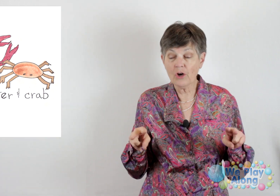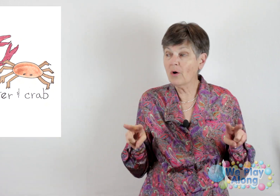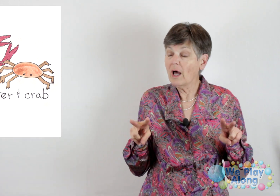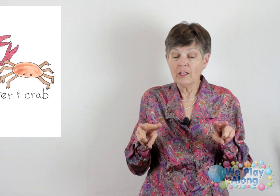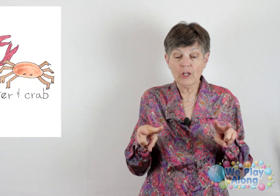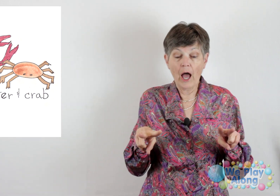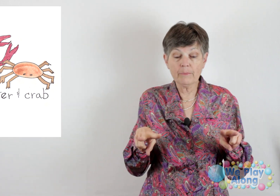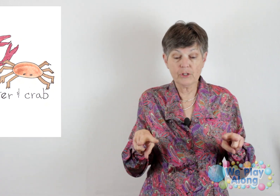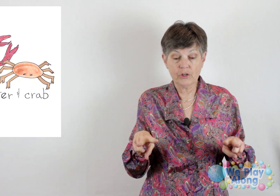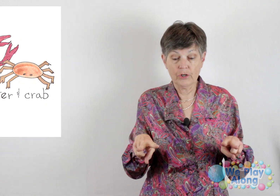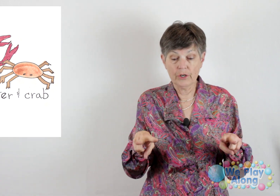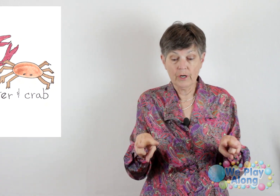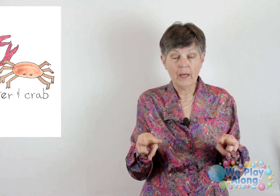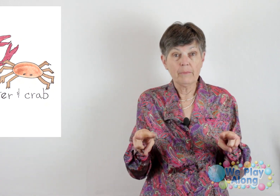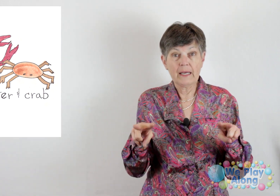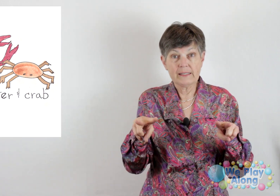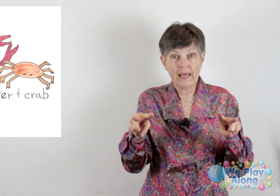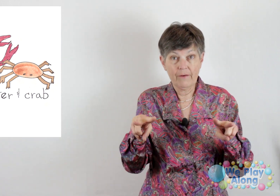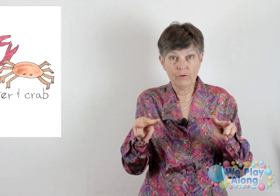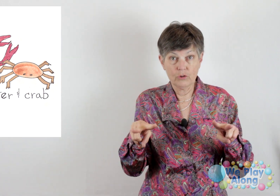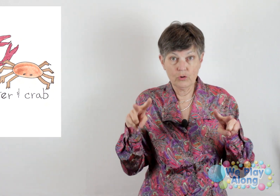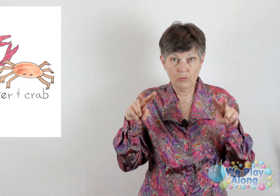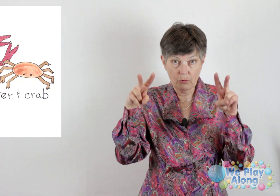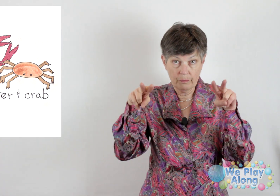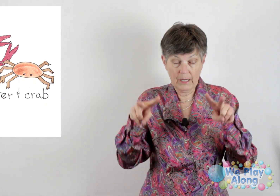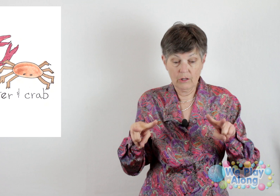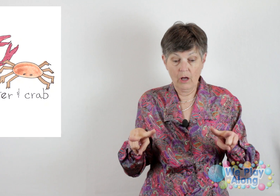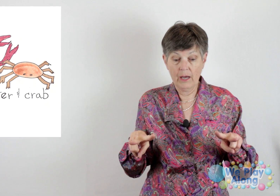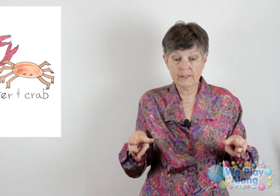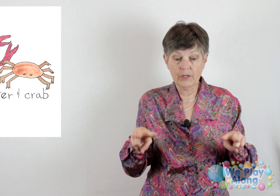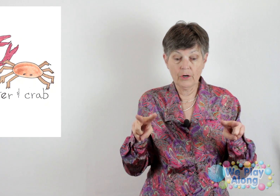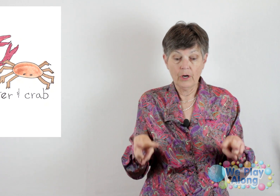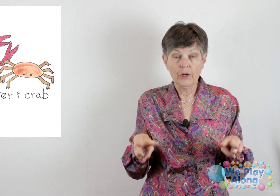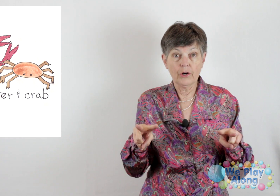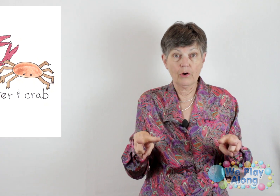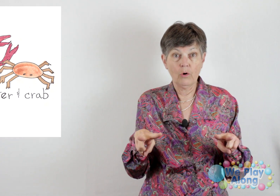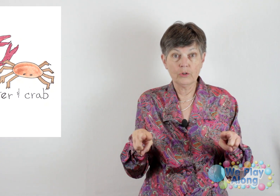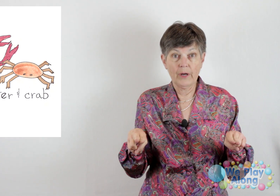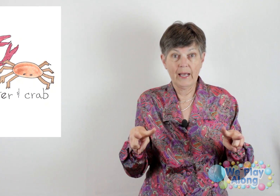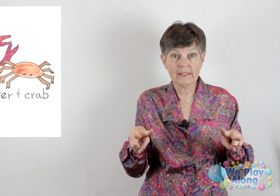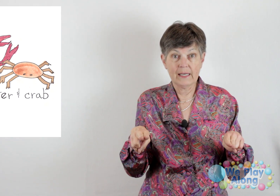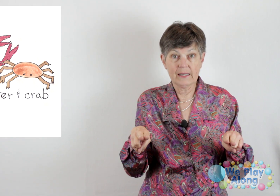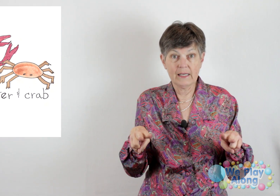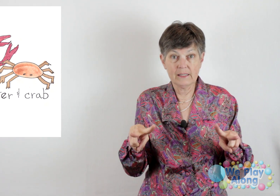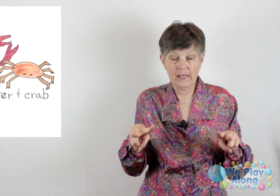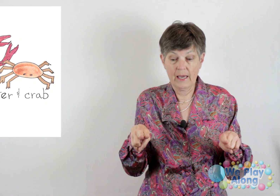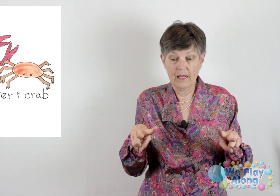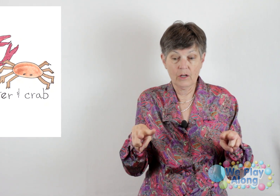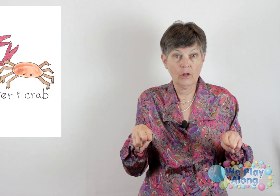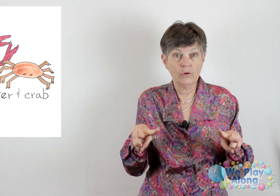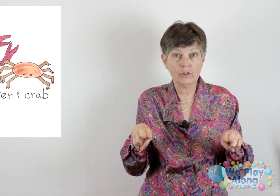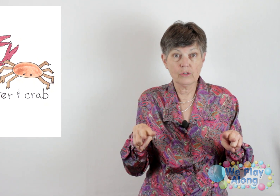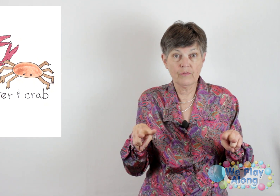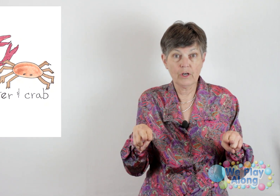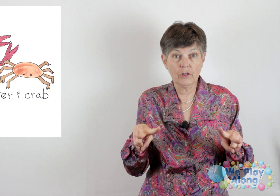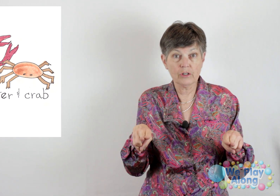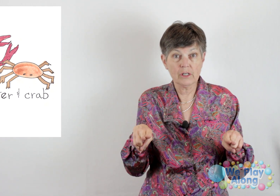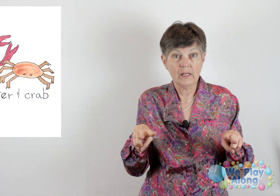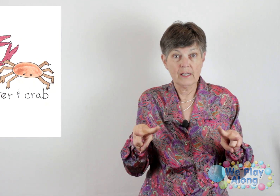So lobster, because they have those 2 big claws here, you're going to hold your hands like this and close those fingers. This